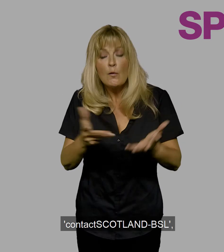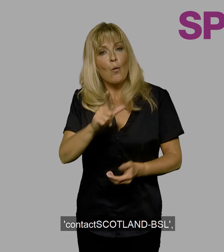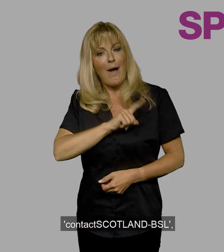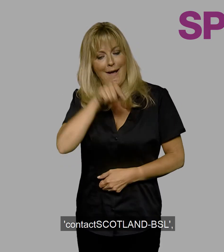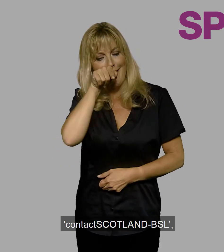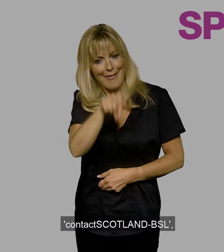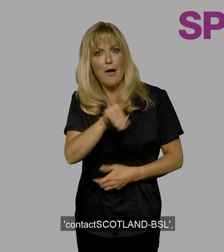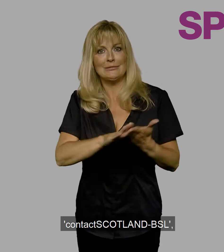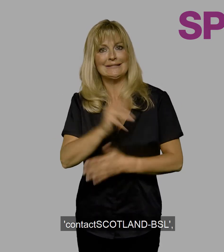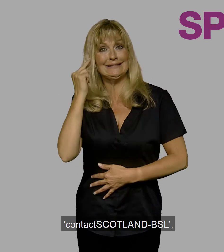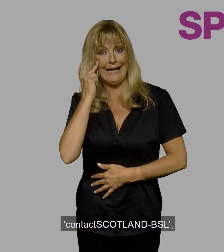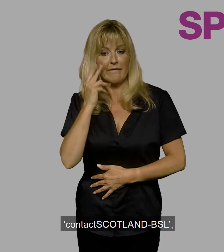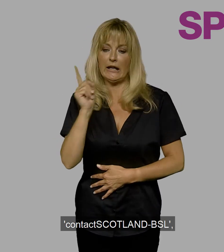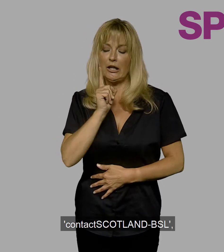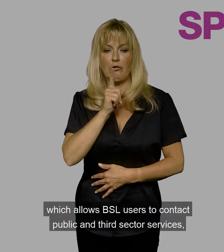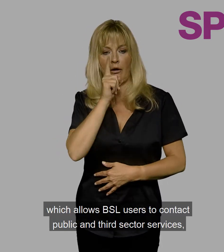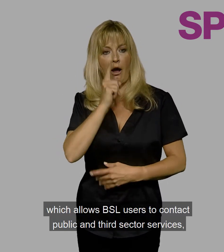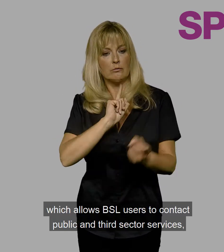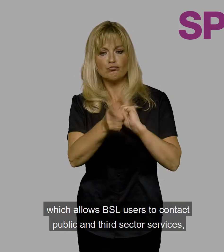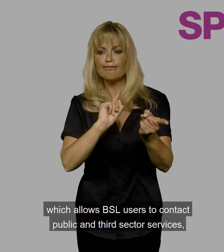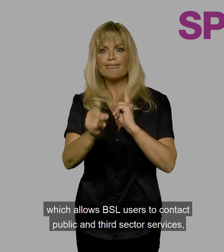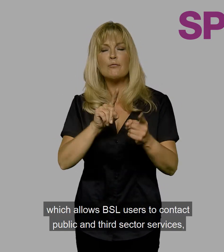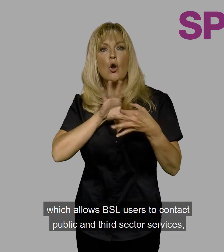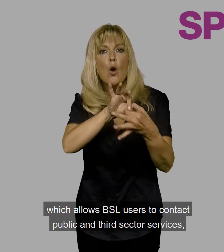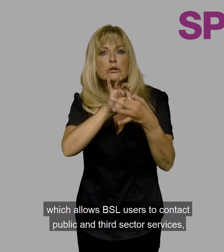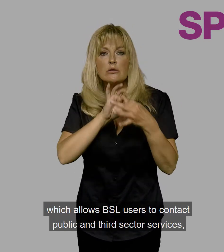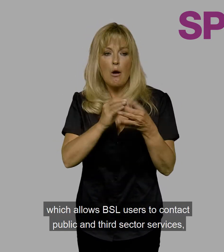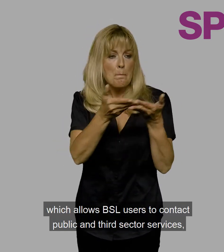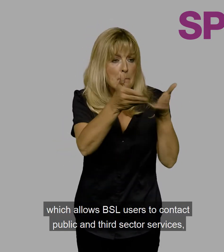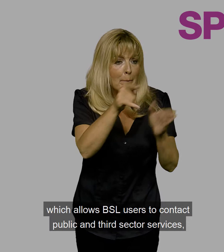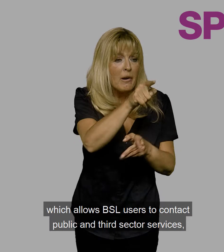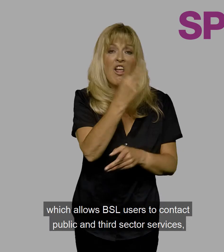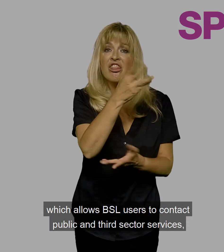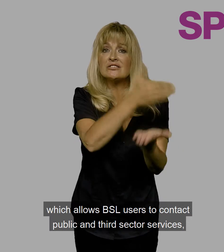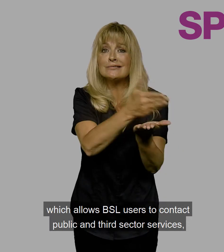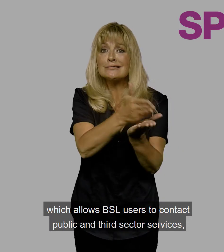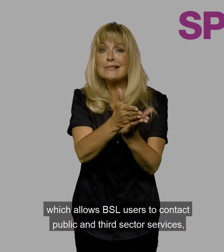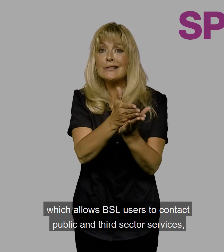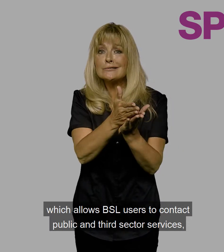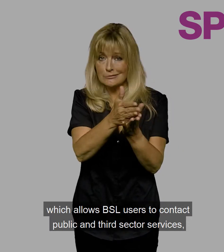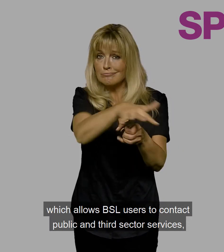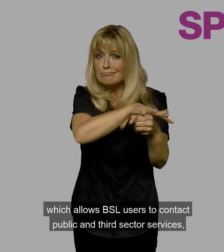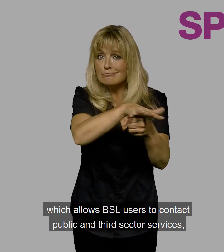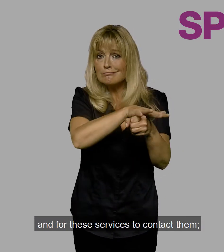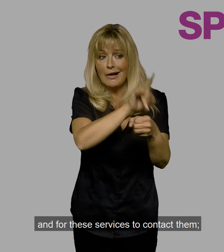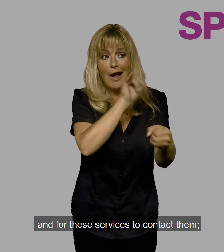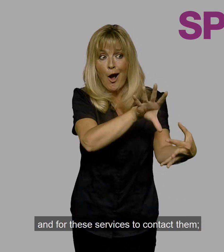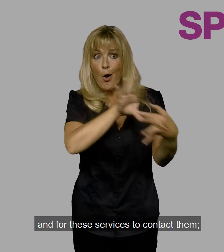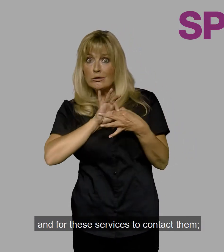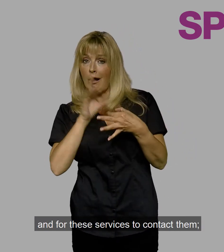Contact Scotland-BSL, which allows BSL users to contact public and third sector services and for these services